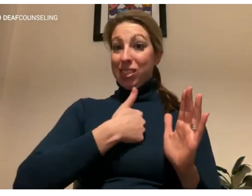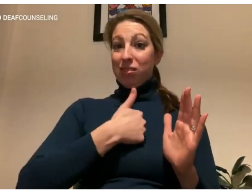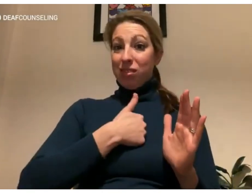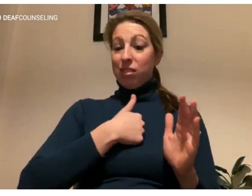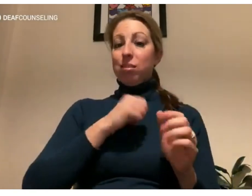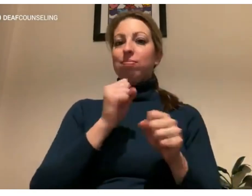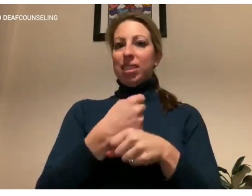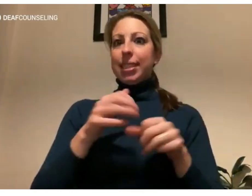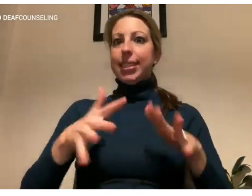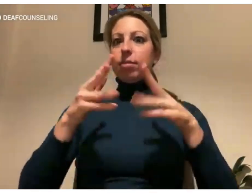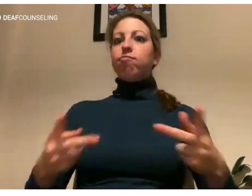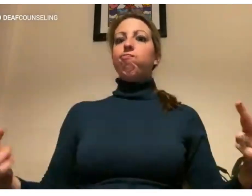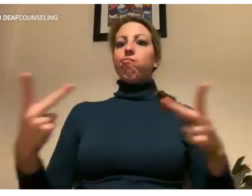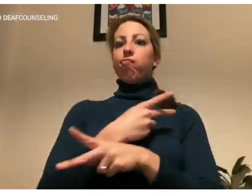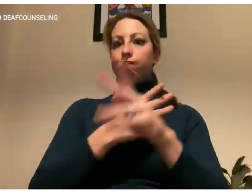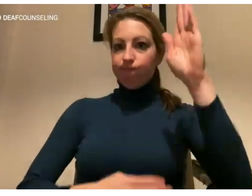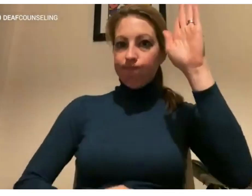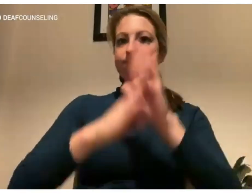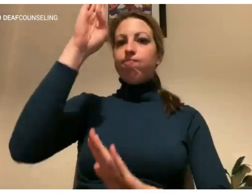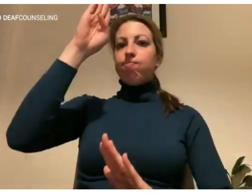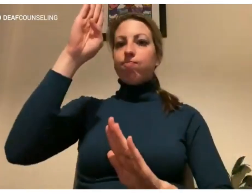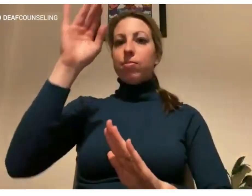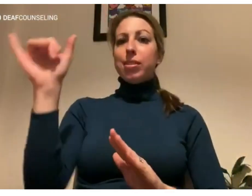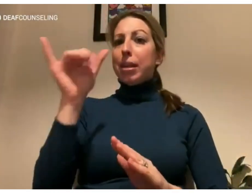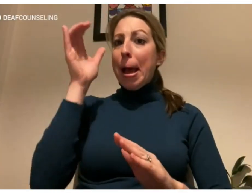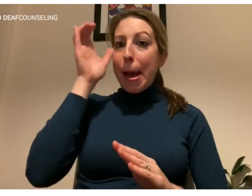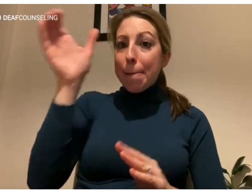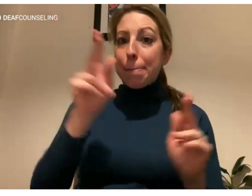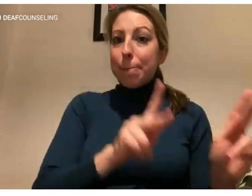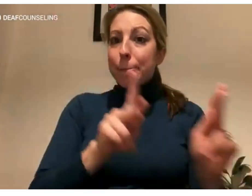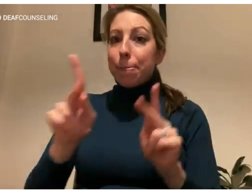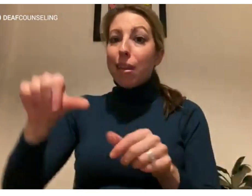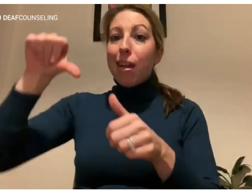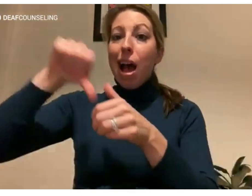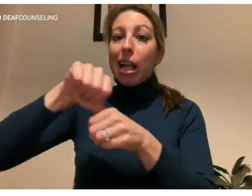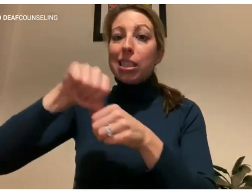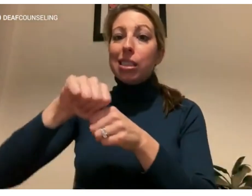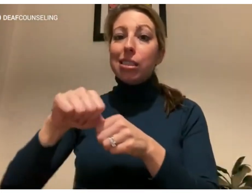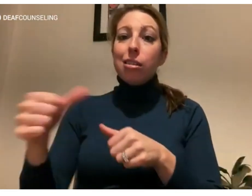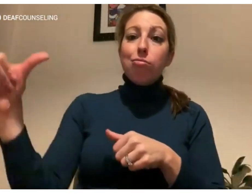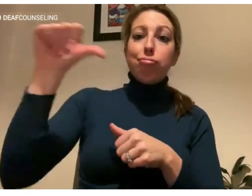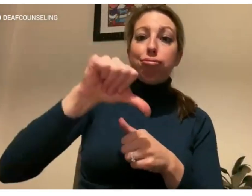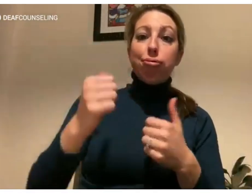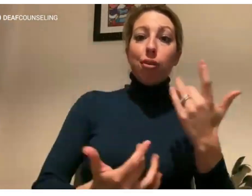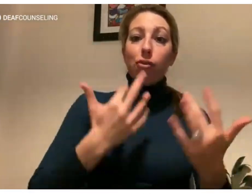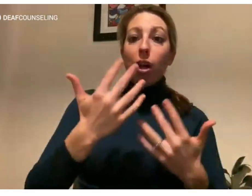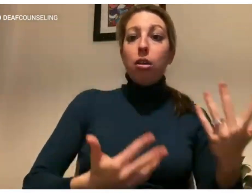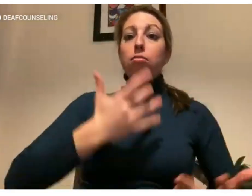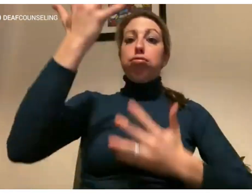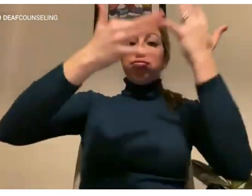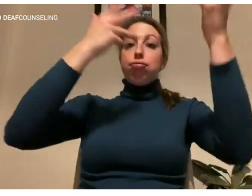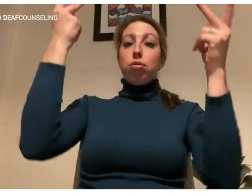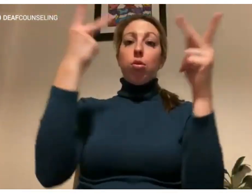And this is how I talk to myself, but it just makes it worse. It makes my anxiety skyrocket. It's basically like